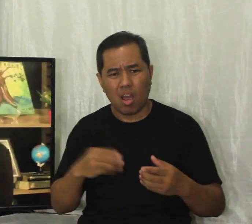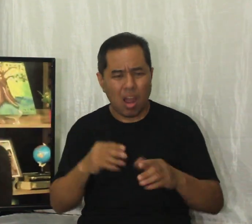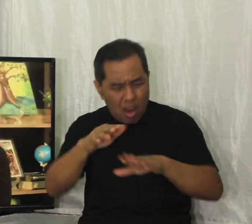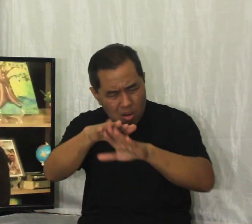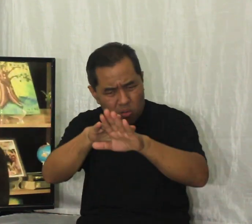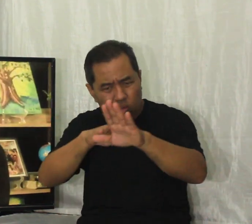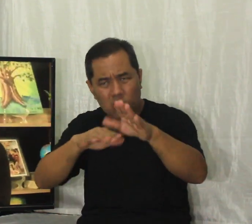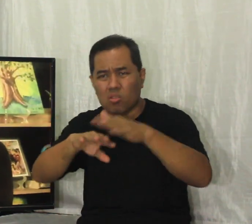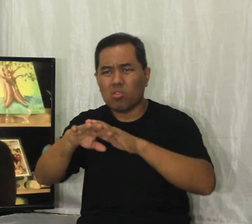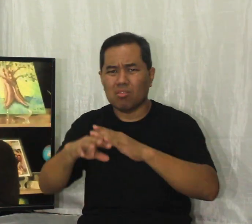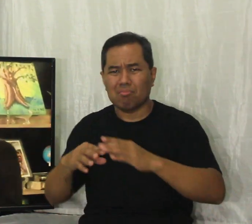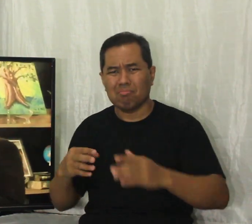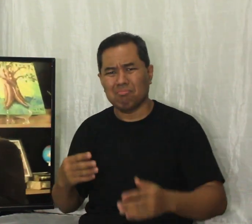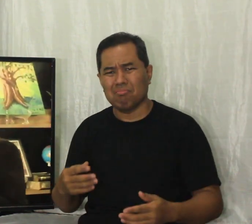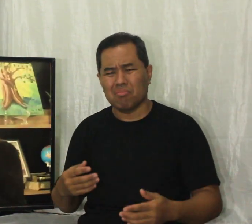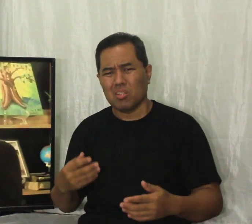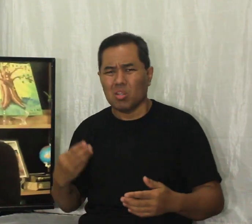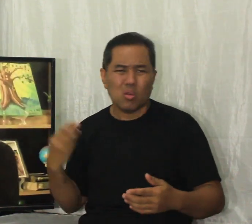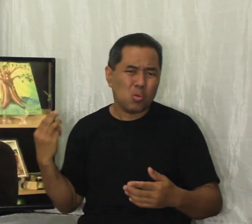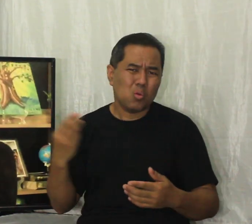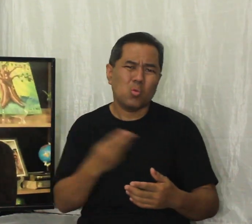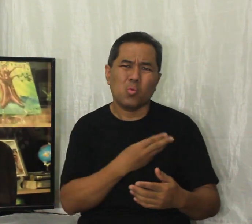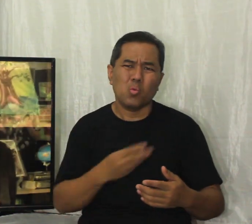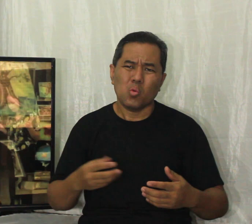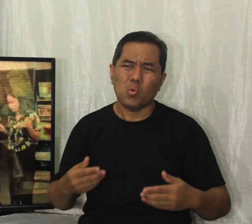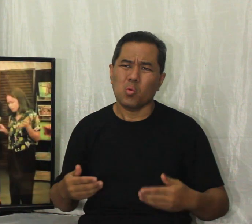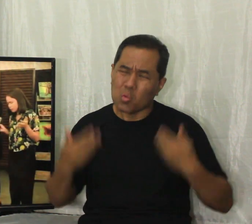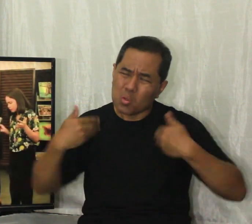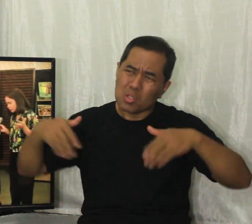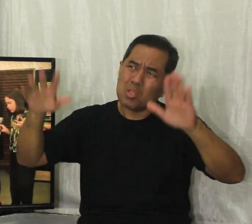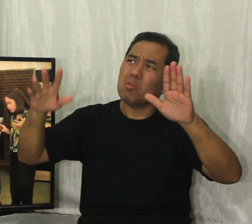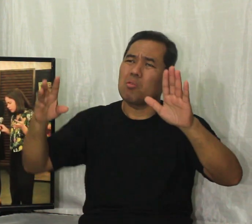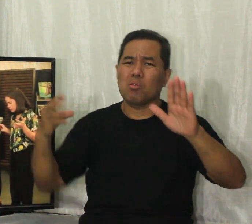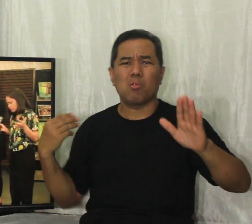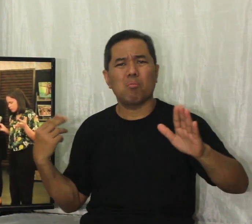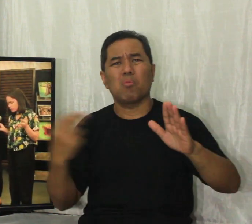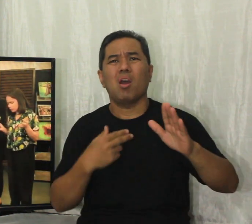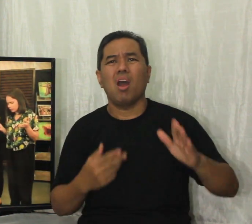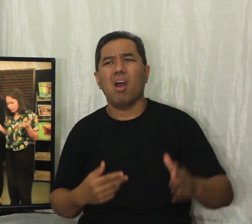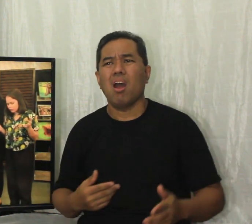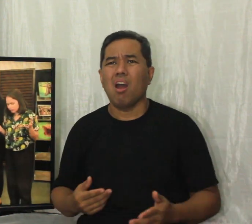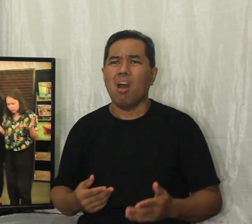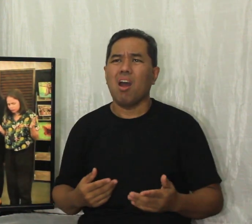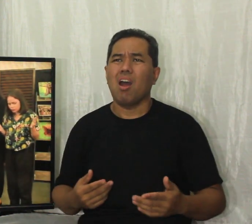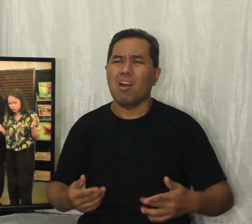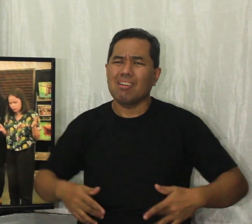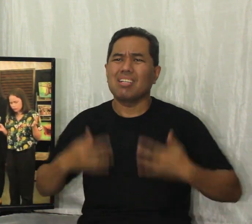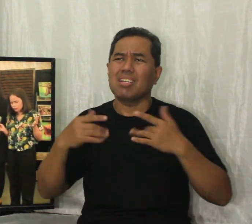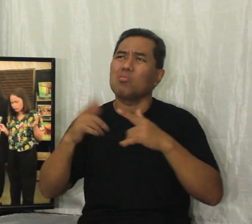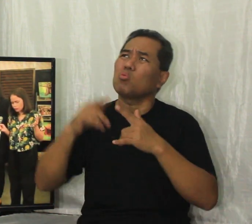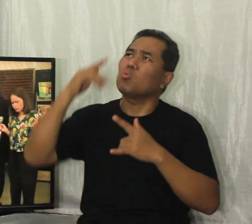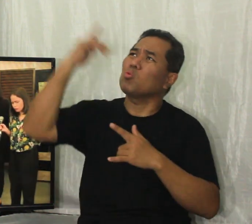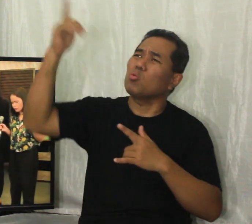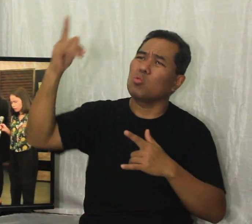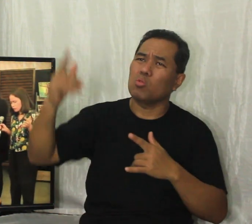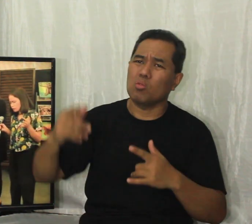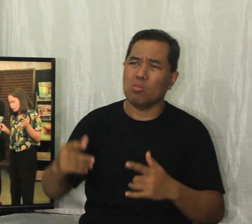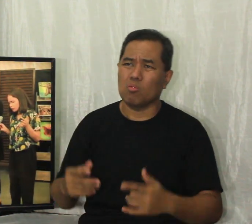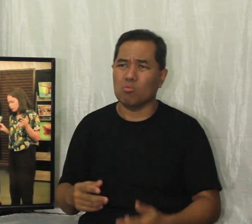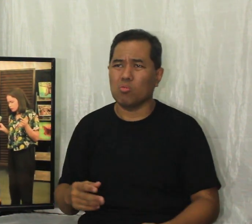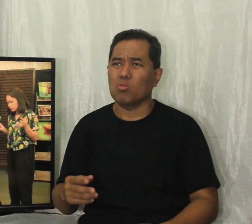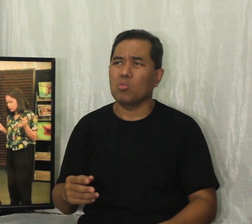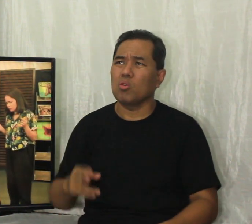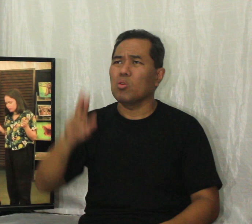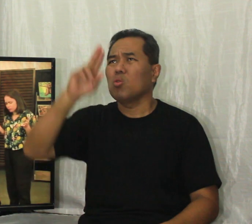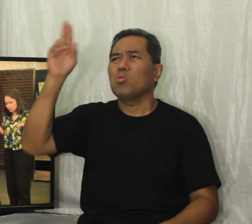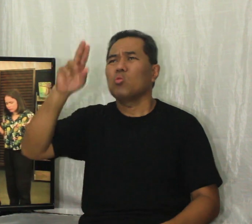submit our lives to you, God. Our hearts, our minds, our hands, our feet, Father. Use them for your